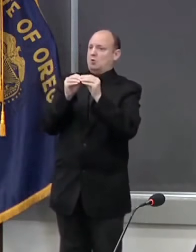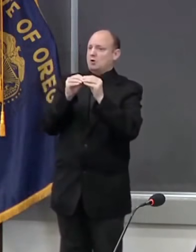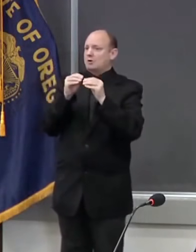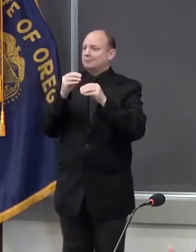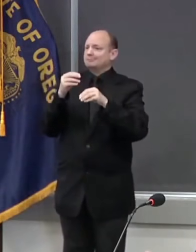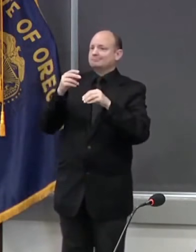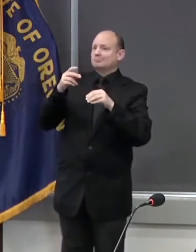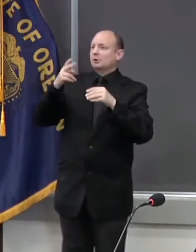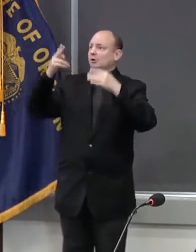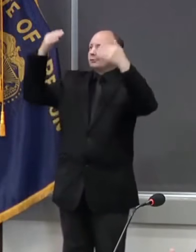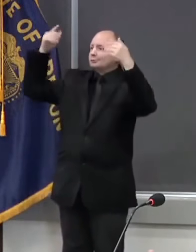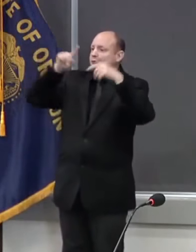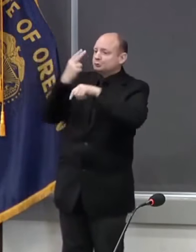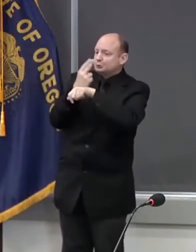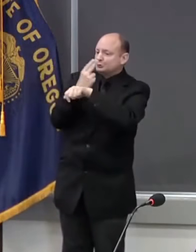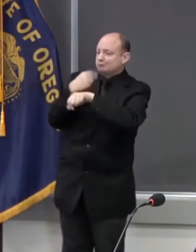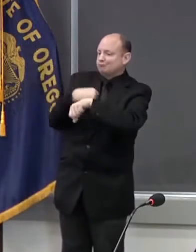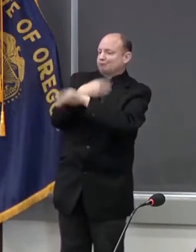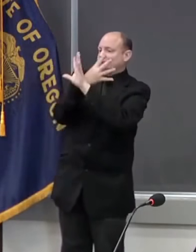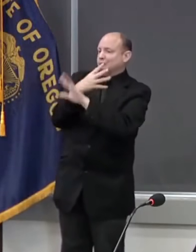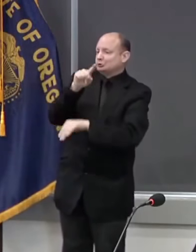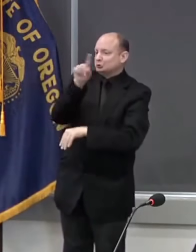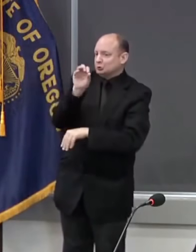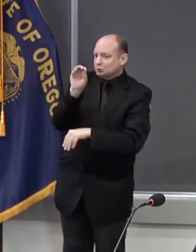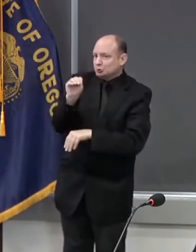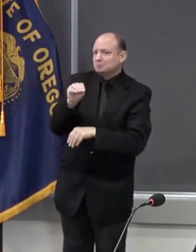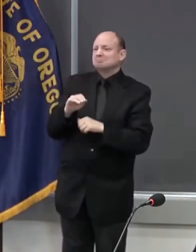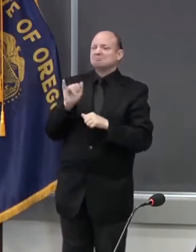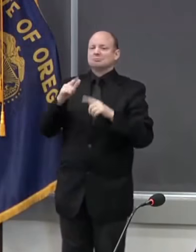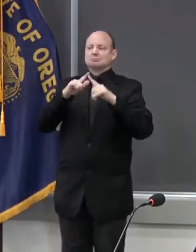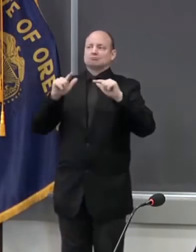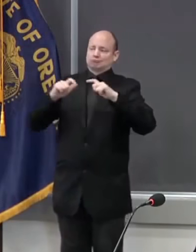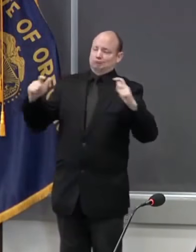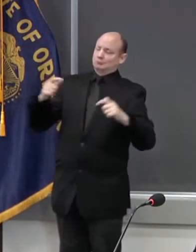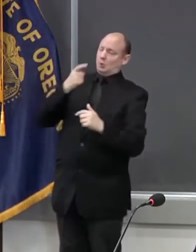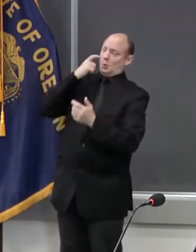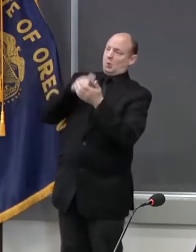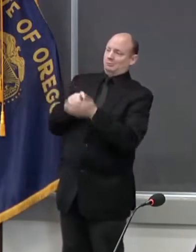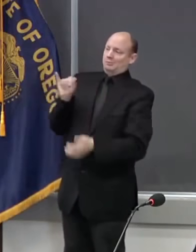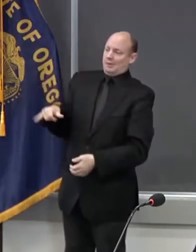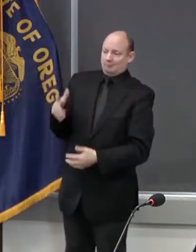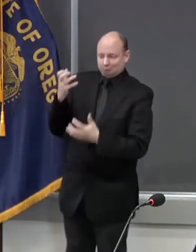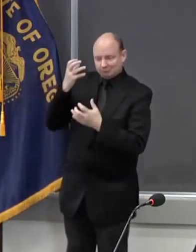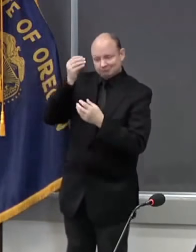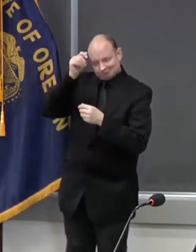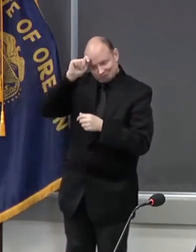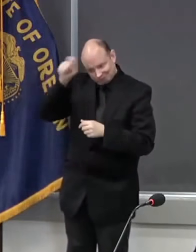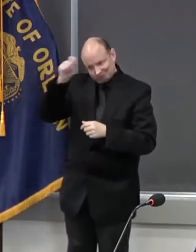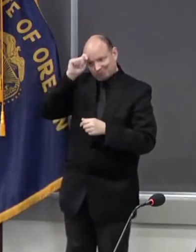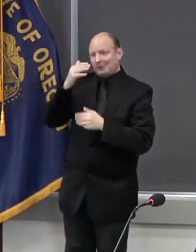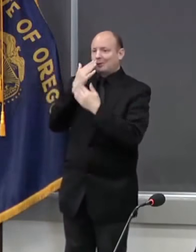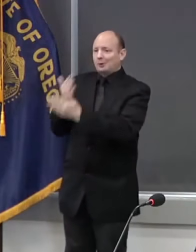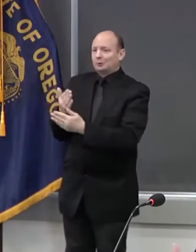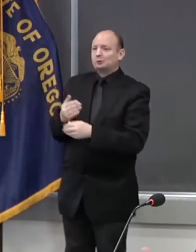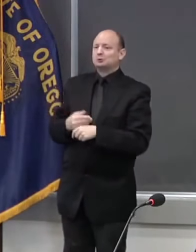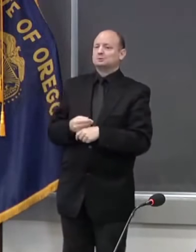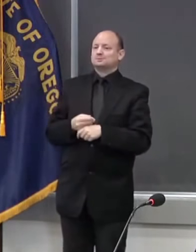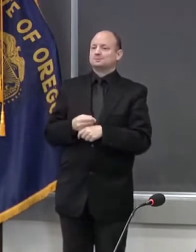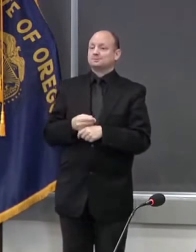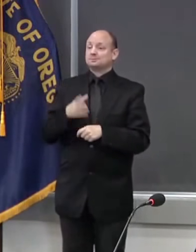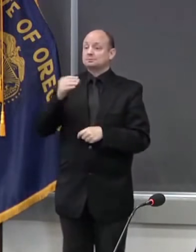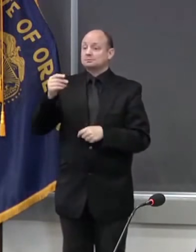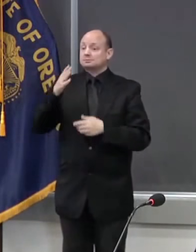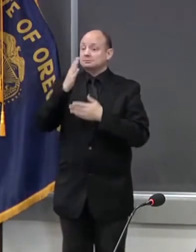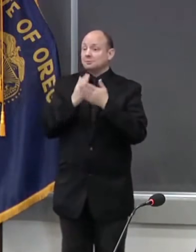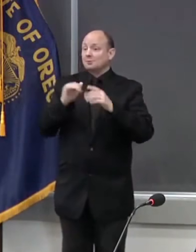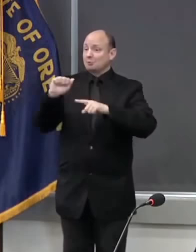in person, more FaceTime, more Zoom calls, as well as friends, and ultimately who are practicing